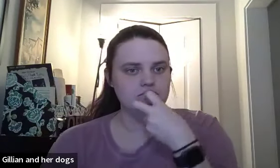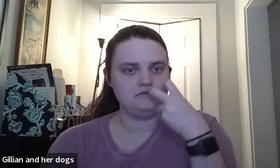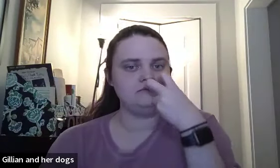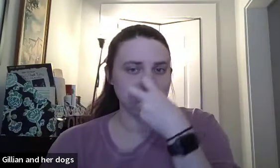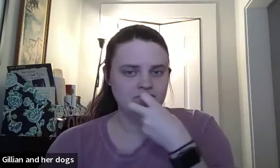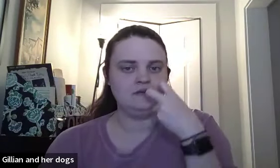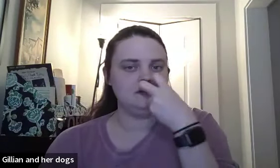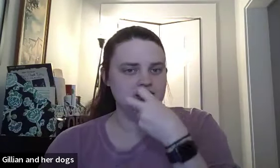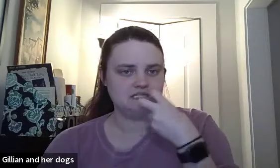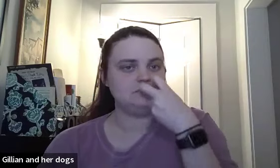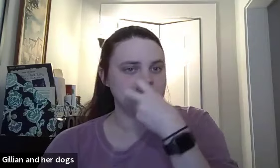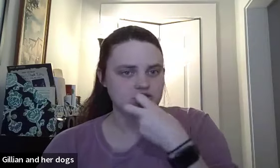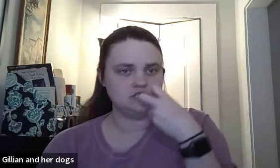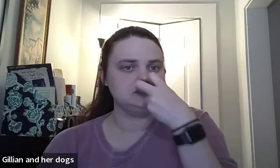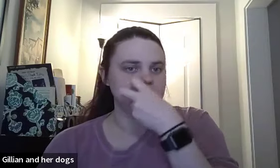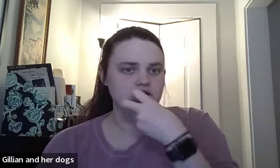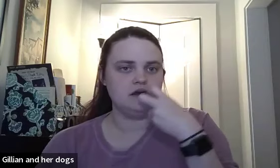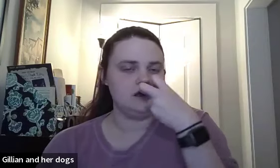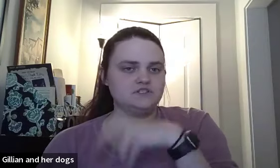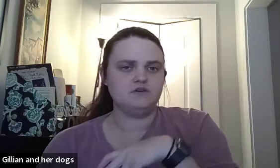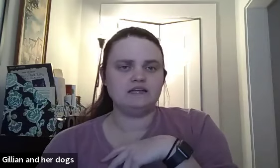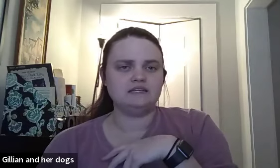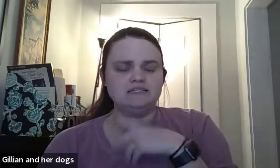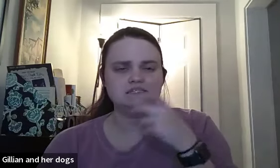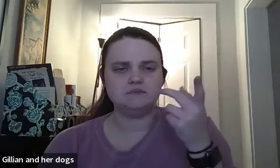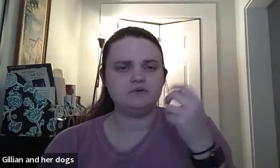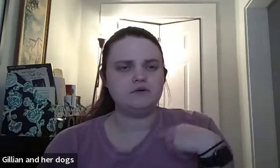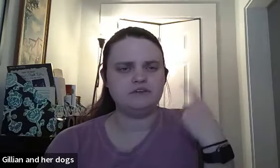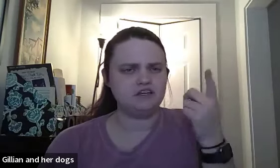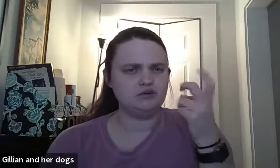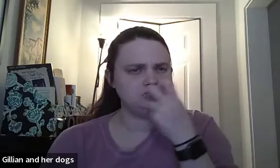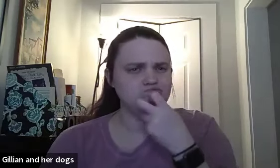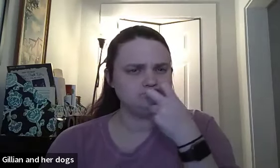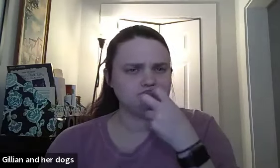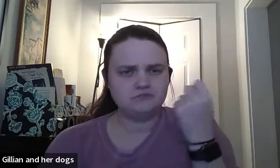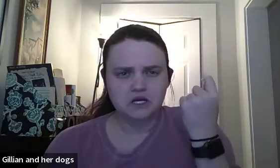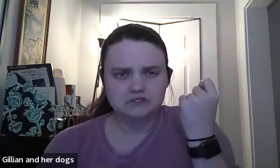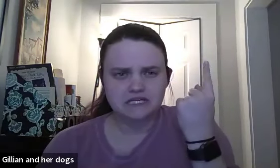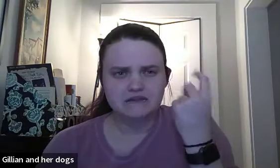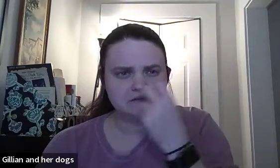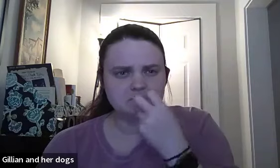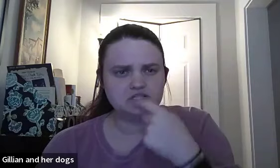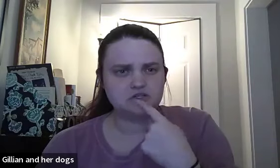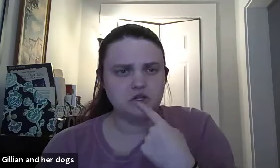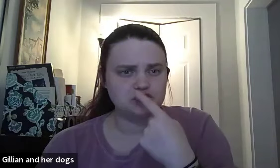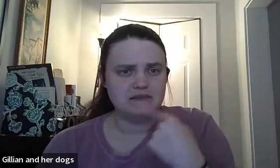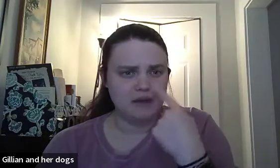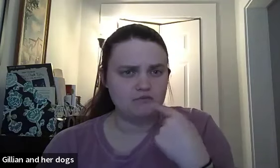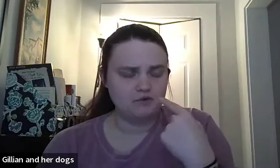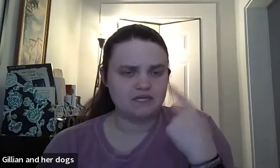mouth. Speech. So I see some people that'll be like, "You understand like the speech or you understand the mouth